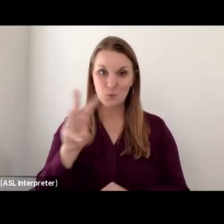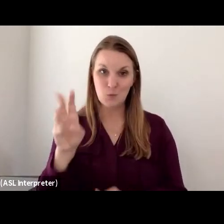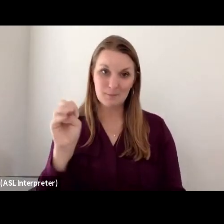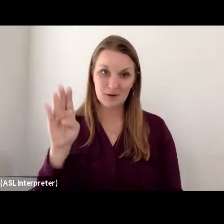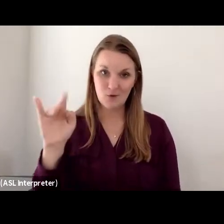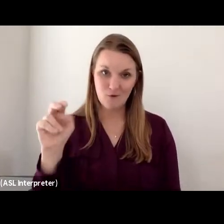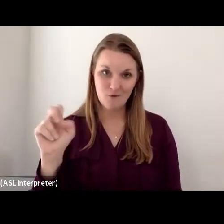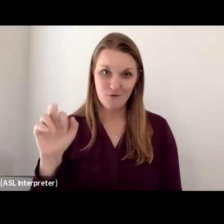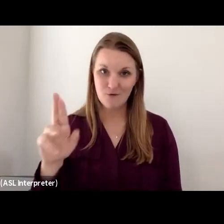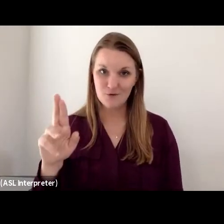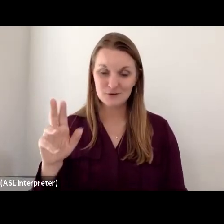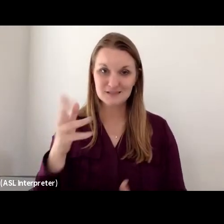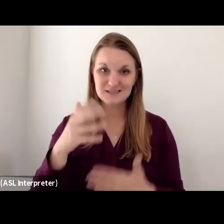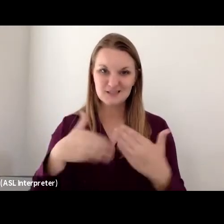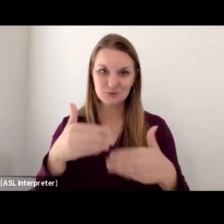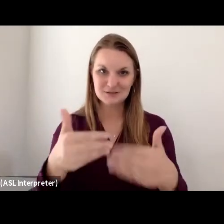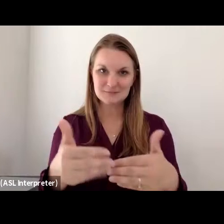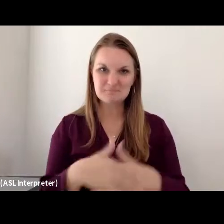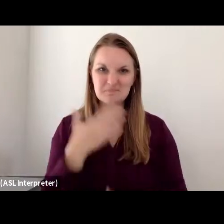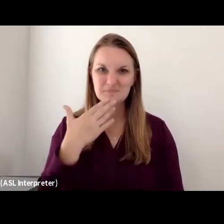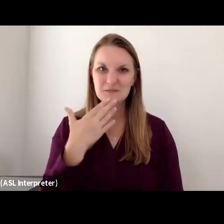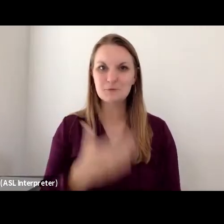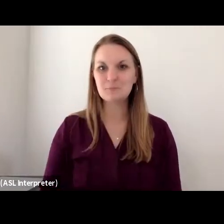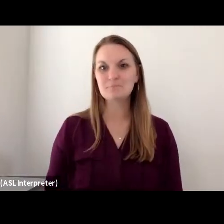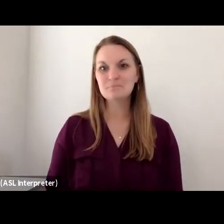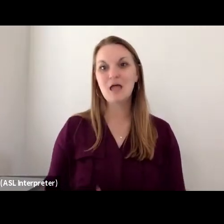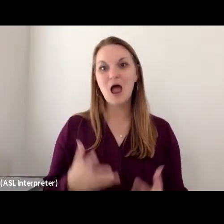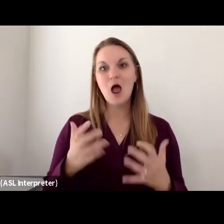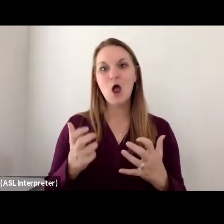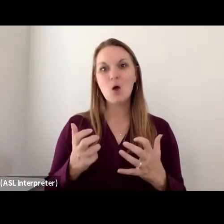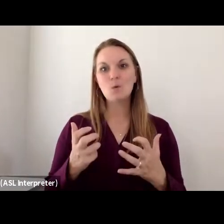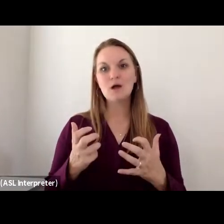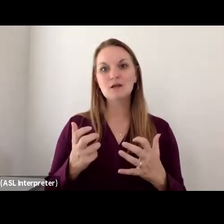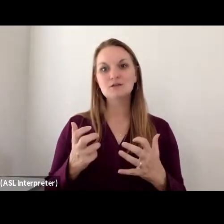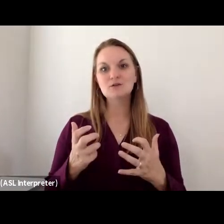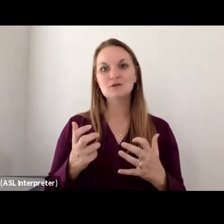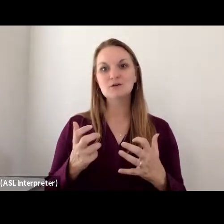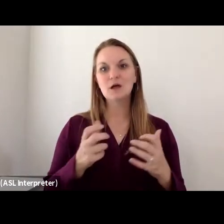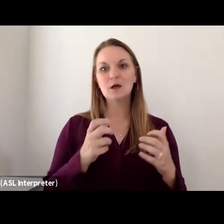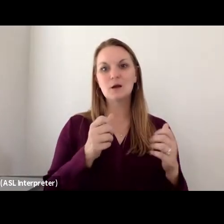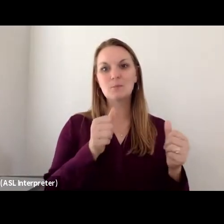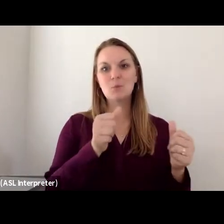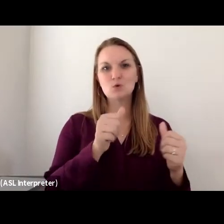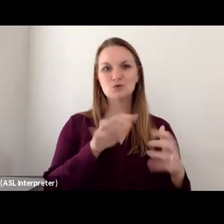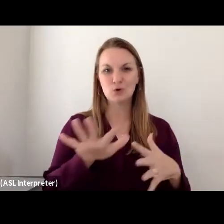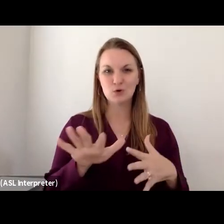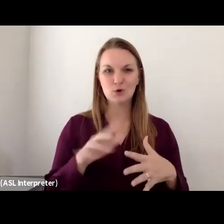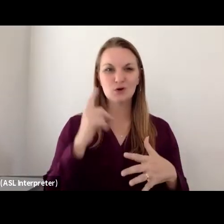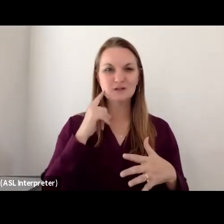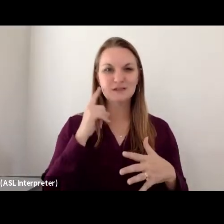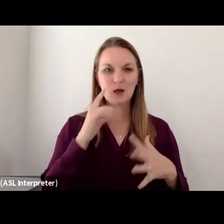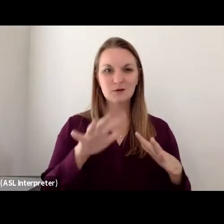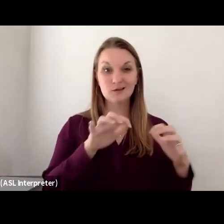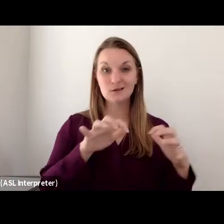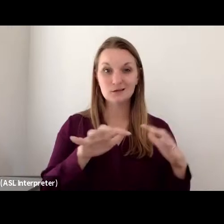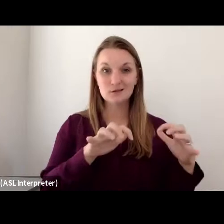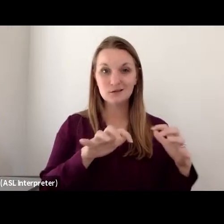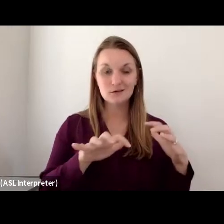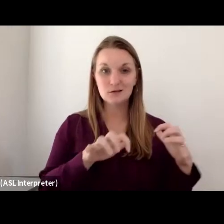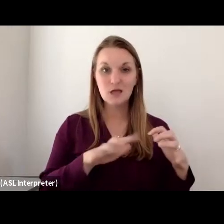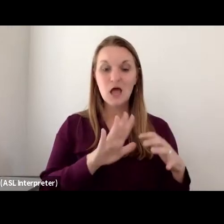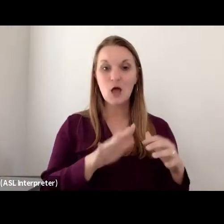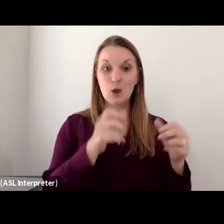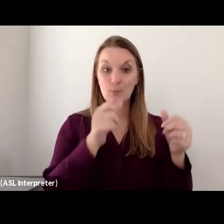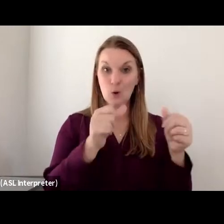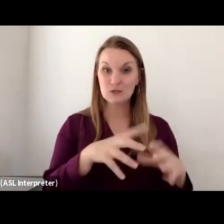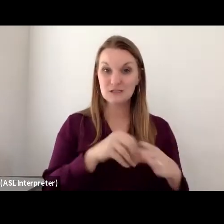So I did want to kind of post in the chat box and orient people to